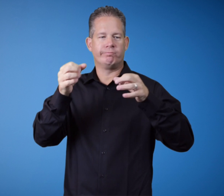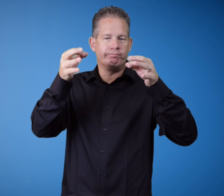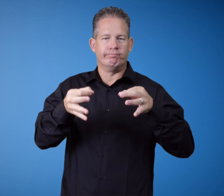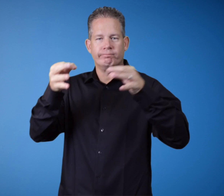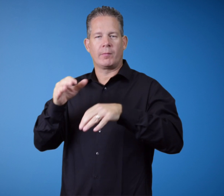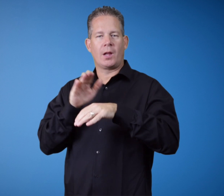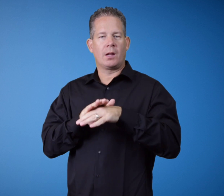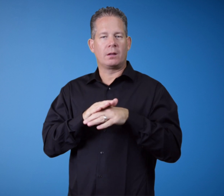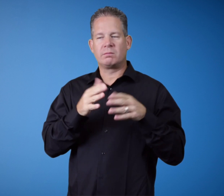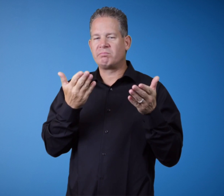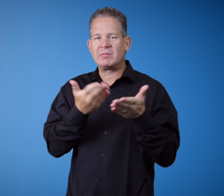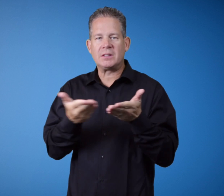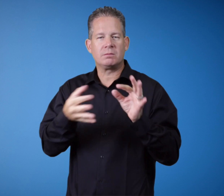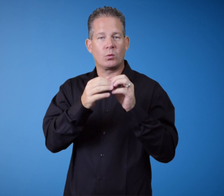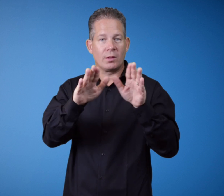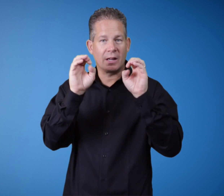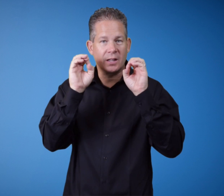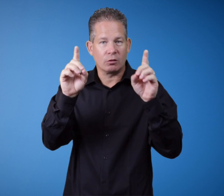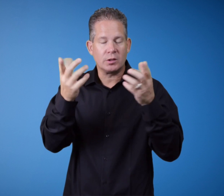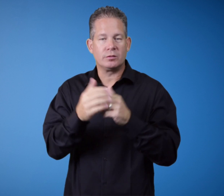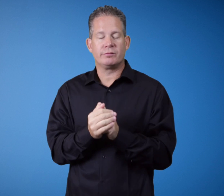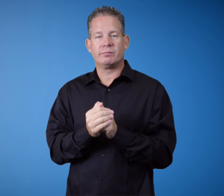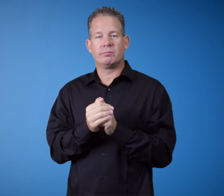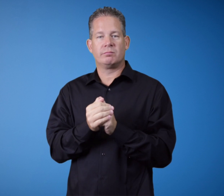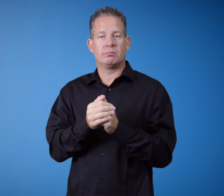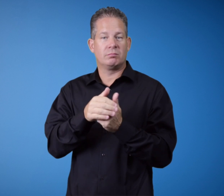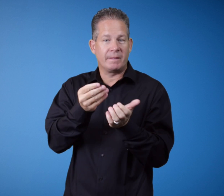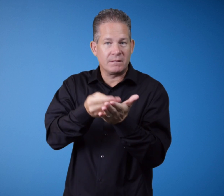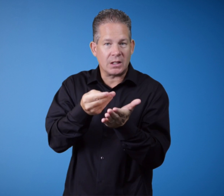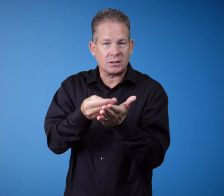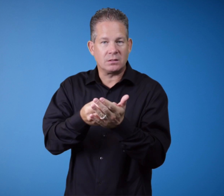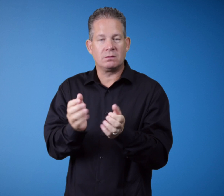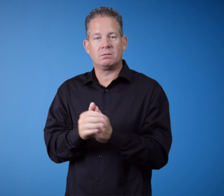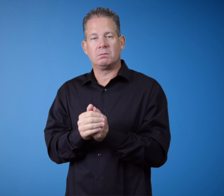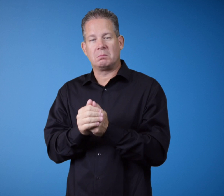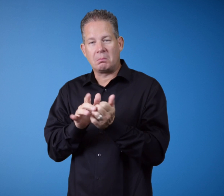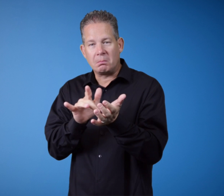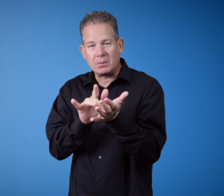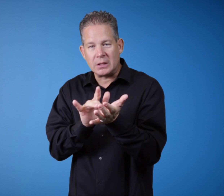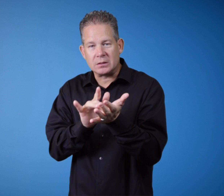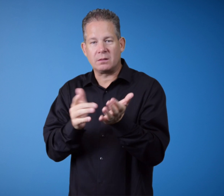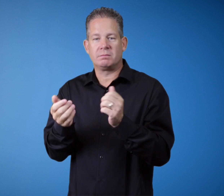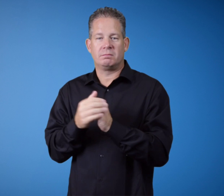you become responsible for making decisions regarding your education, regarding your financial matters, your